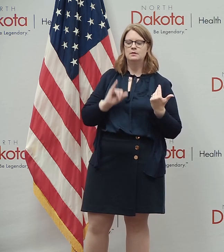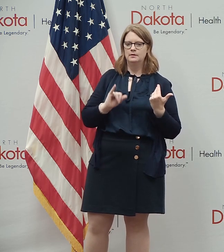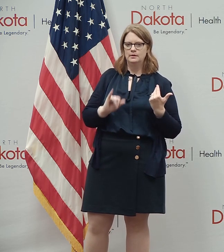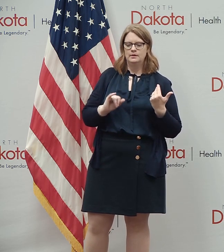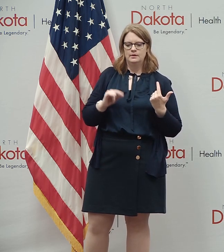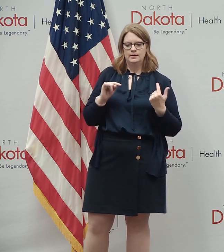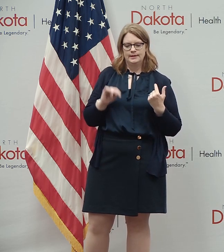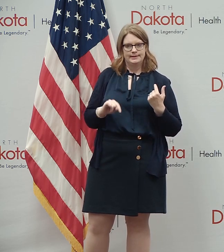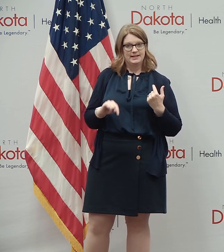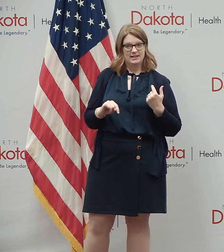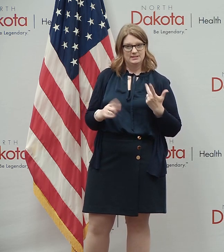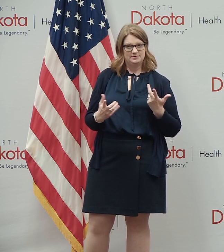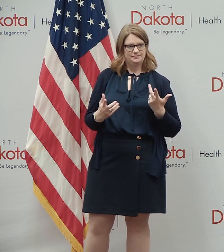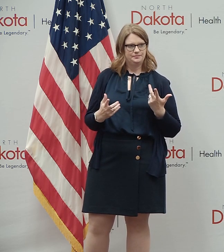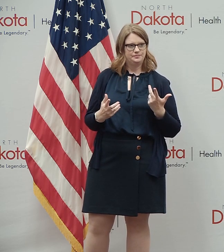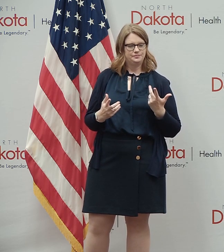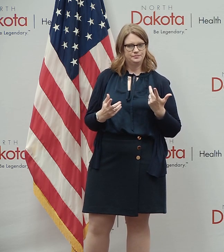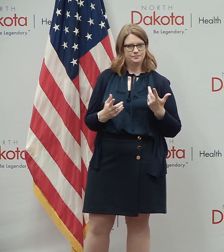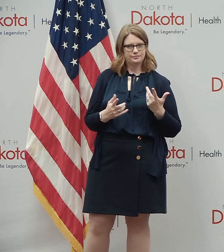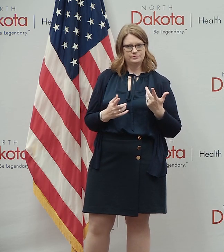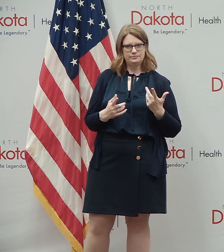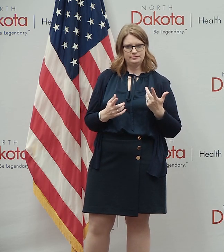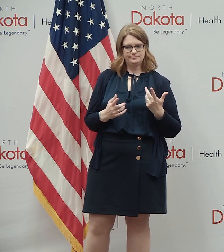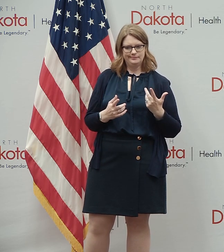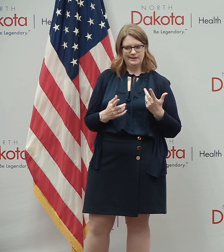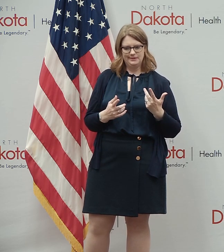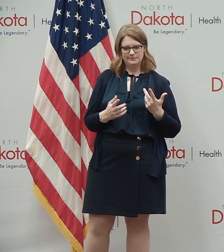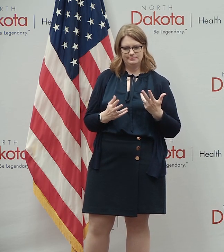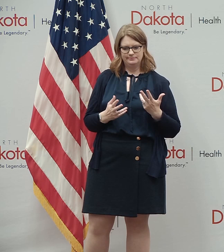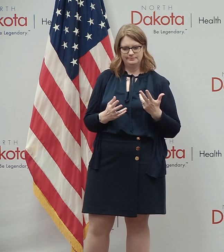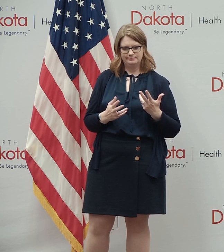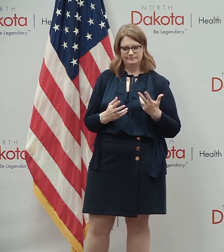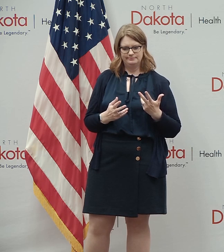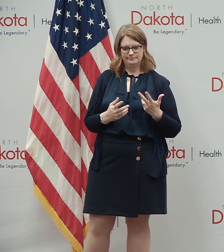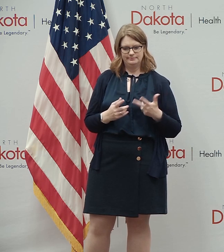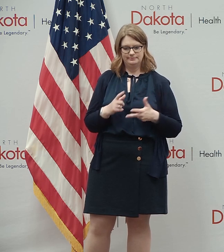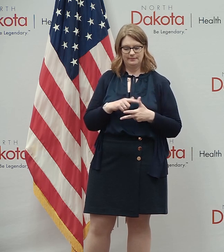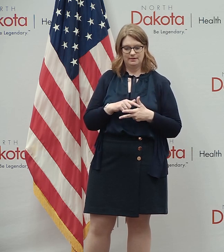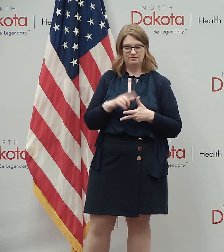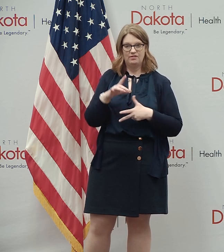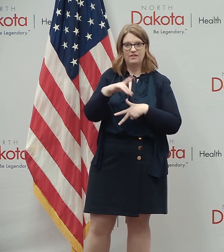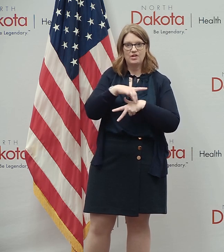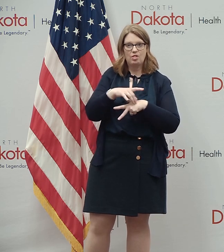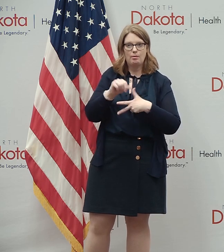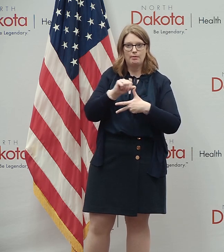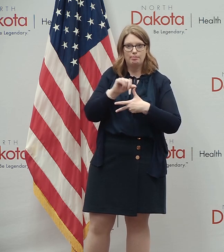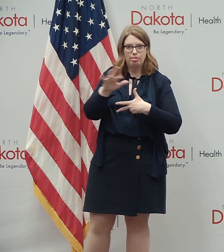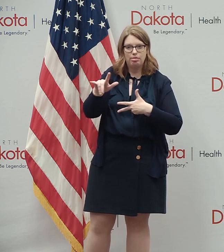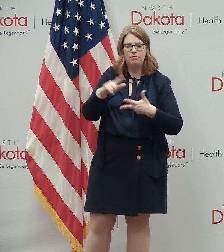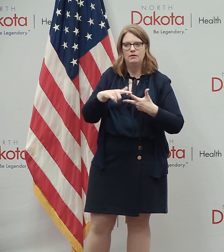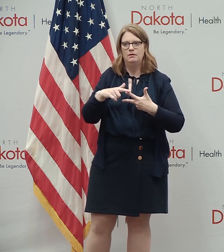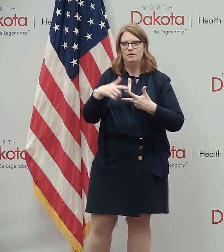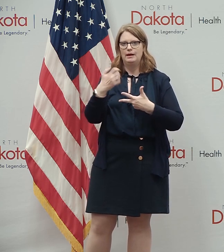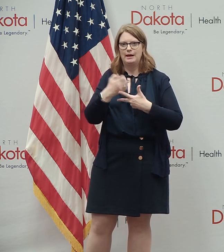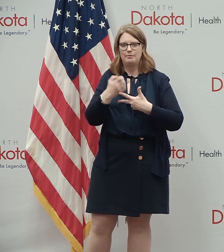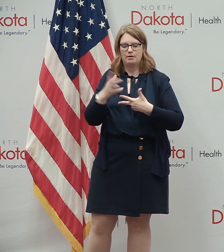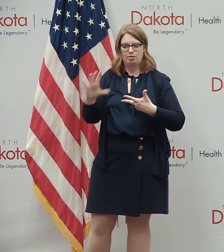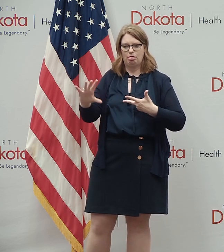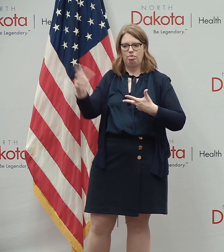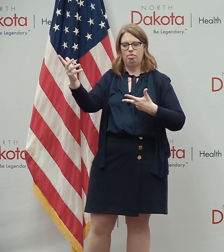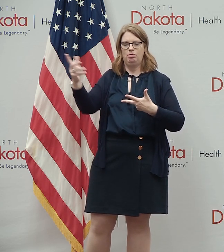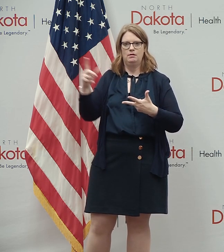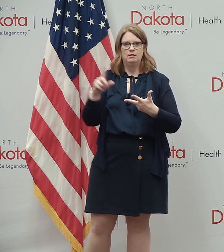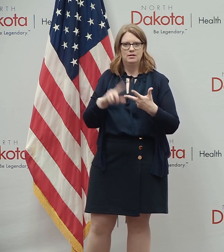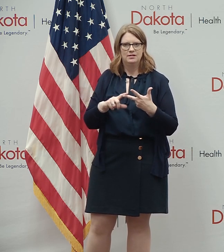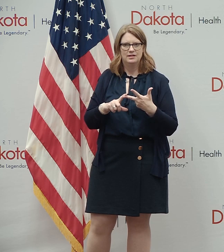now, the trifecta of a global pandemic, a economic crisis,